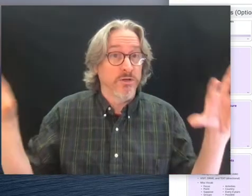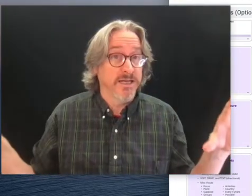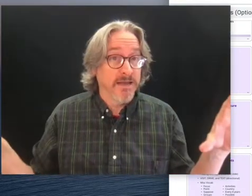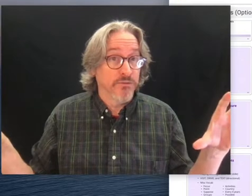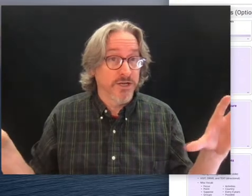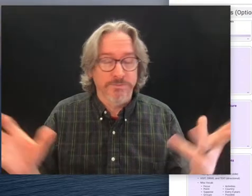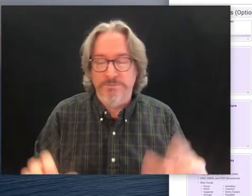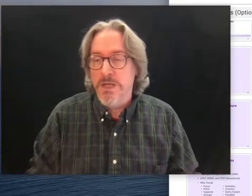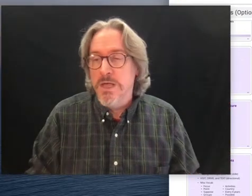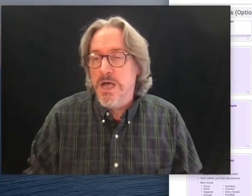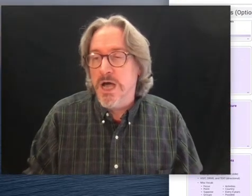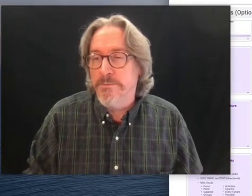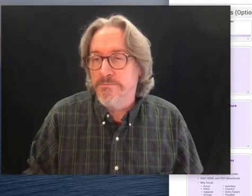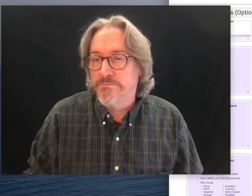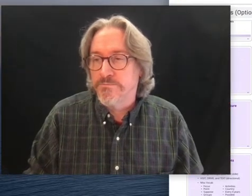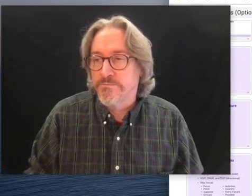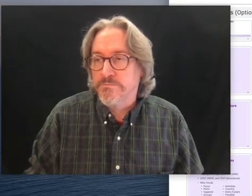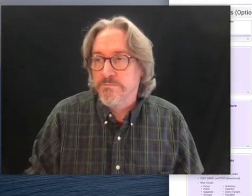the Golden Gate Bridge,